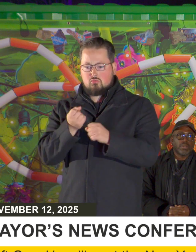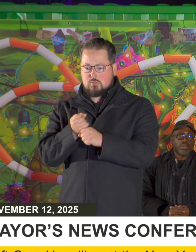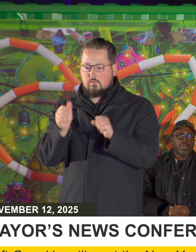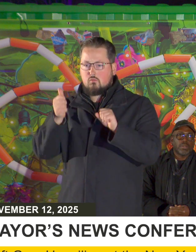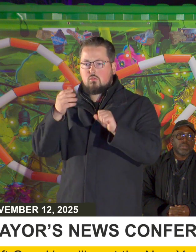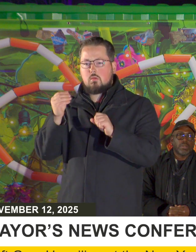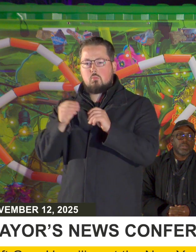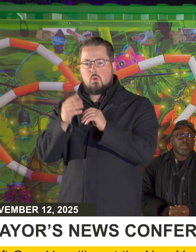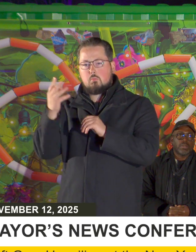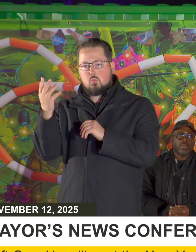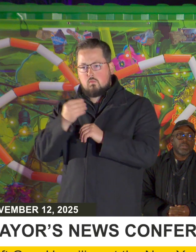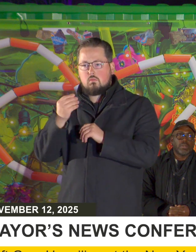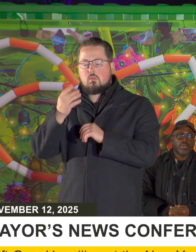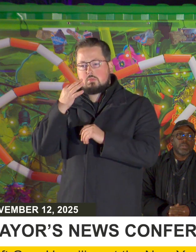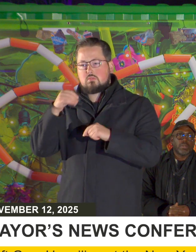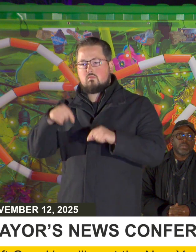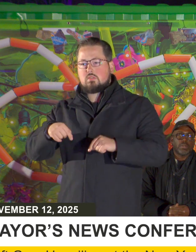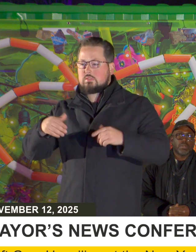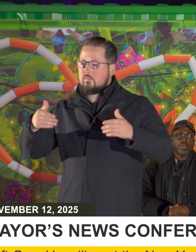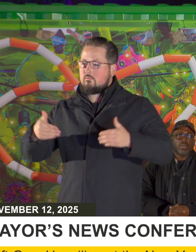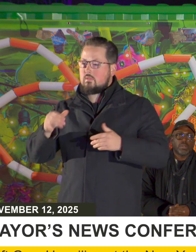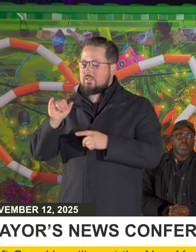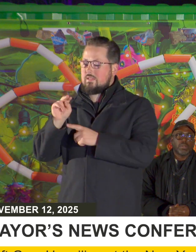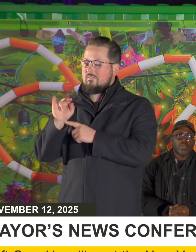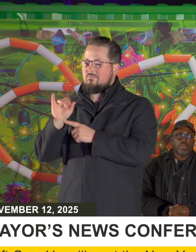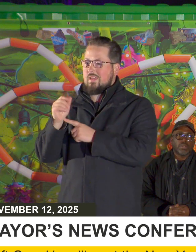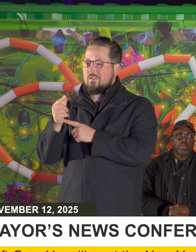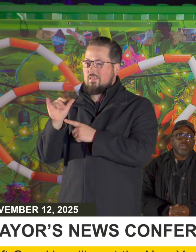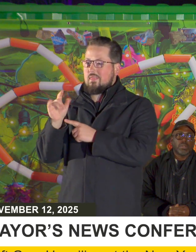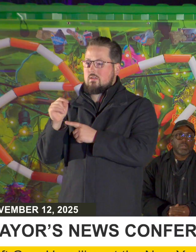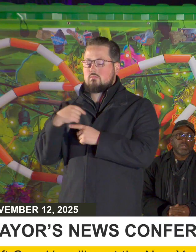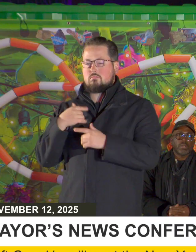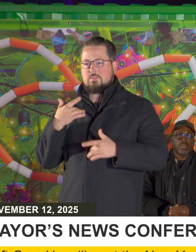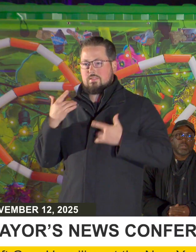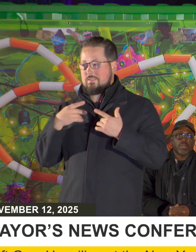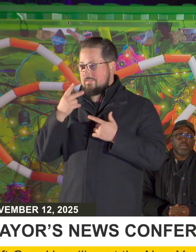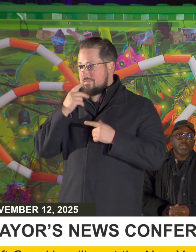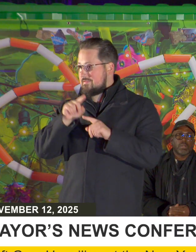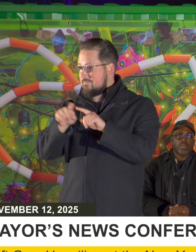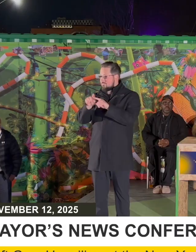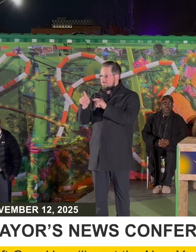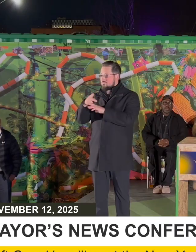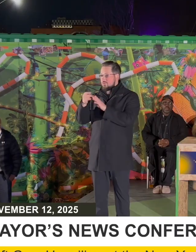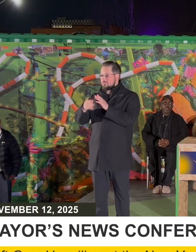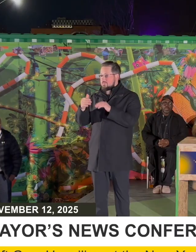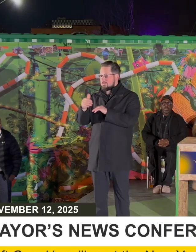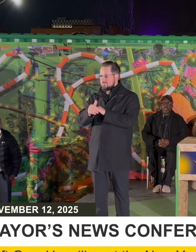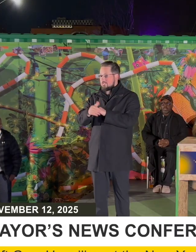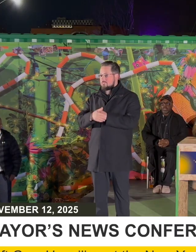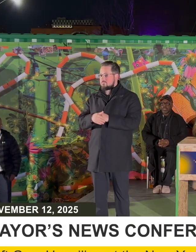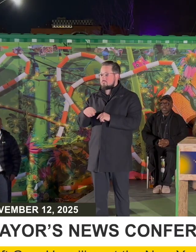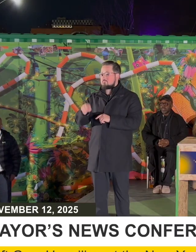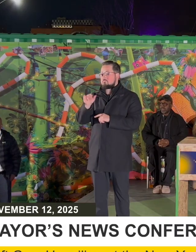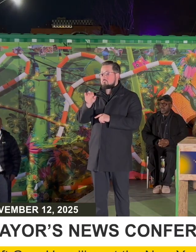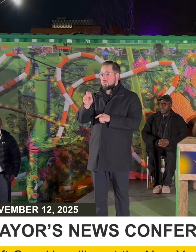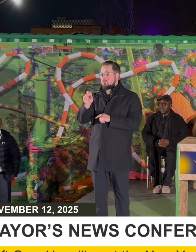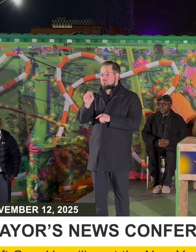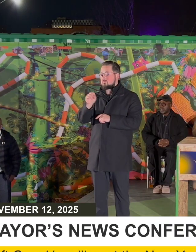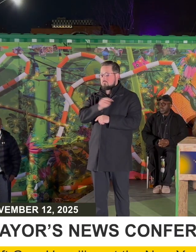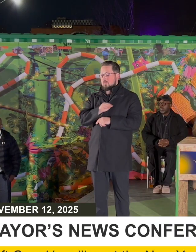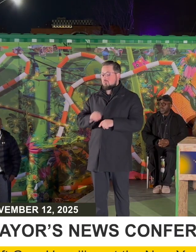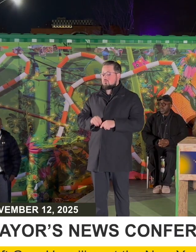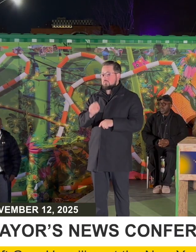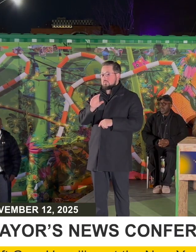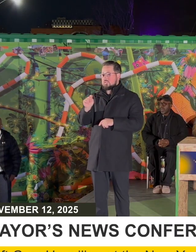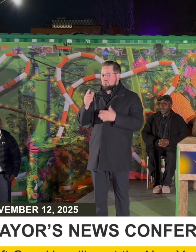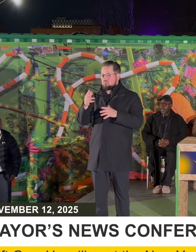and more beautiful because of Inviting Light. I'm so happy to be here and see all the projects tonight. As Mayor Scott mentioned, none of this